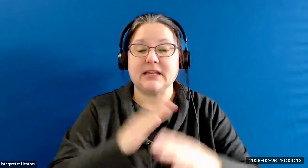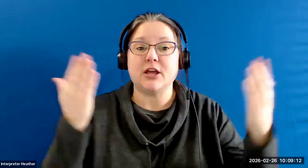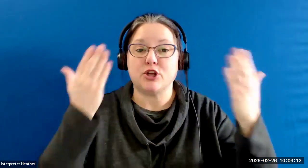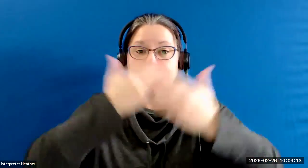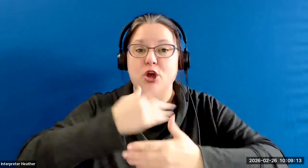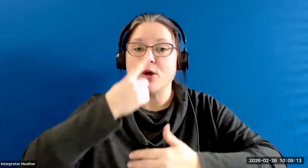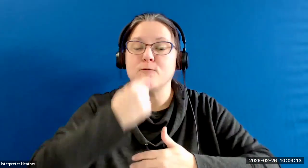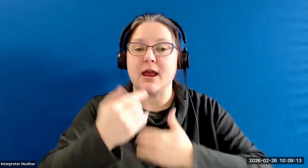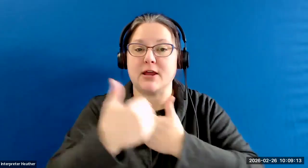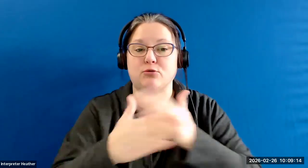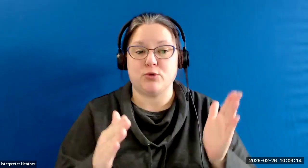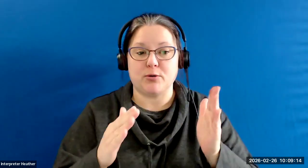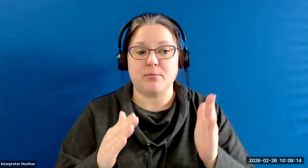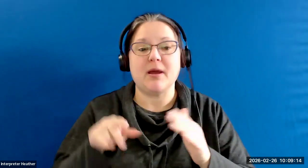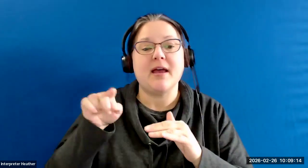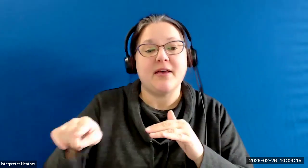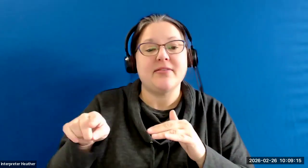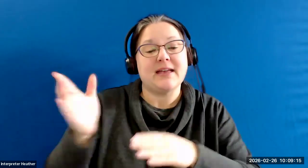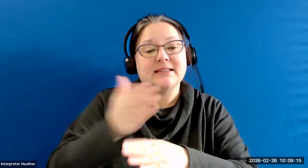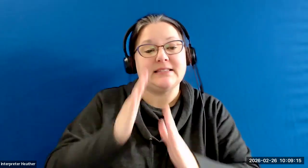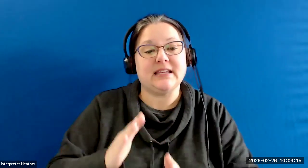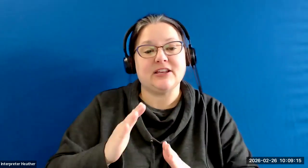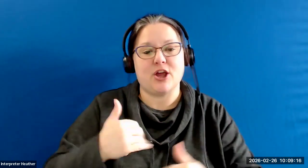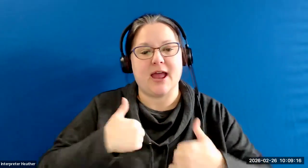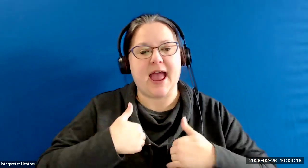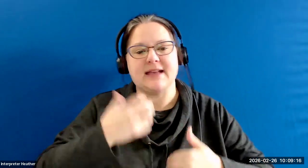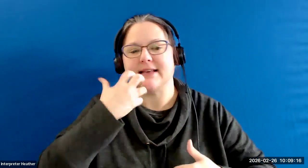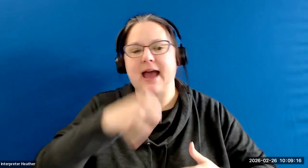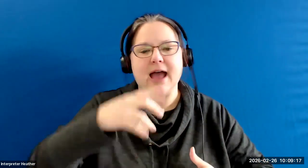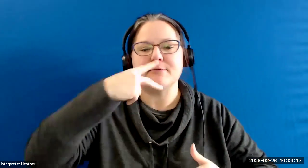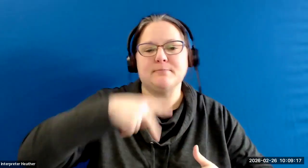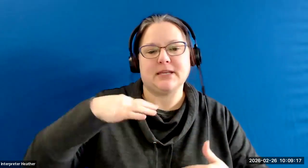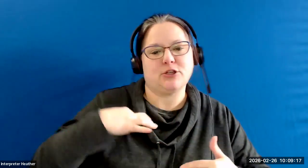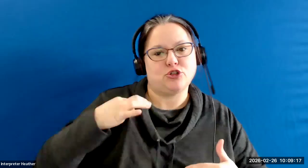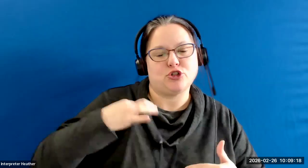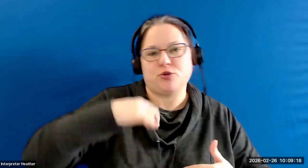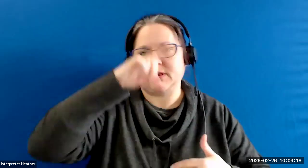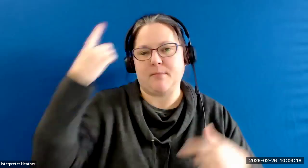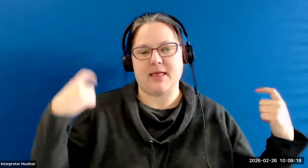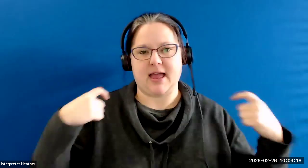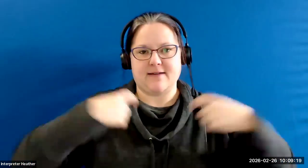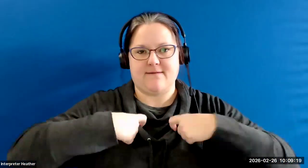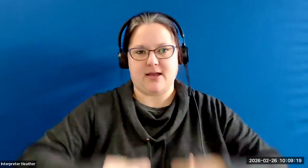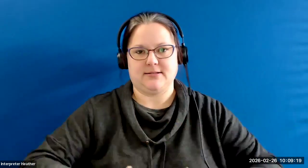Ali, the lead singer, is wearing a hot pink shirt and a black vest.